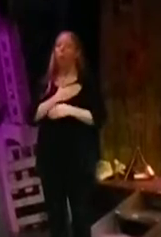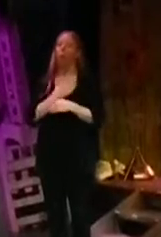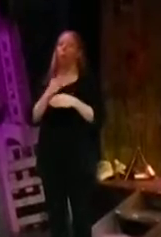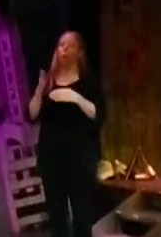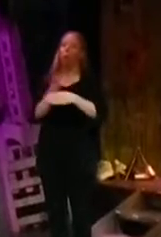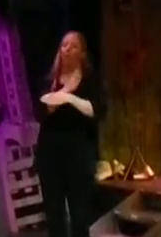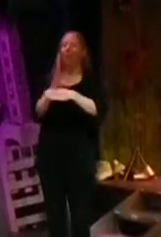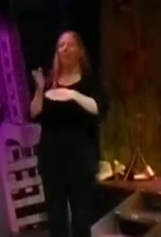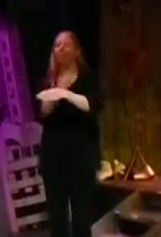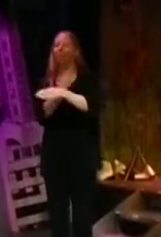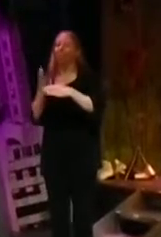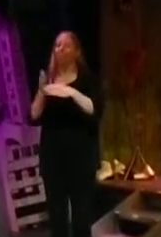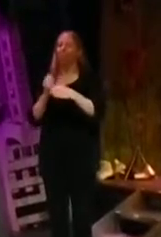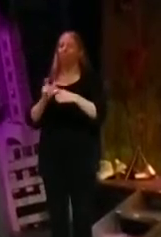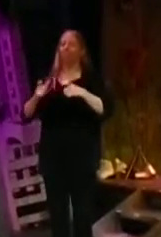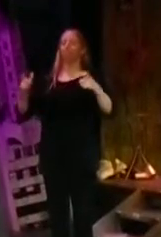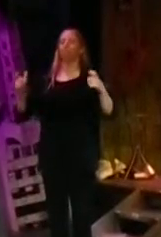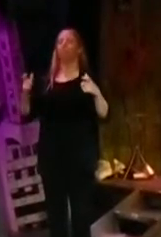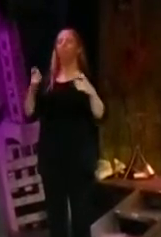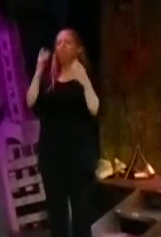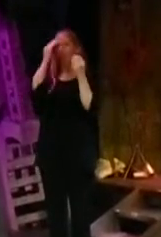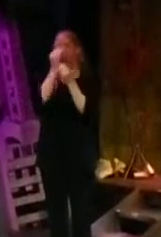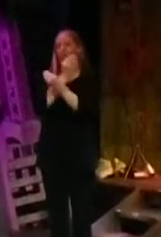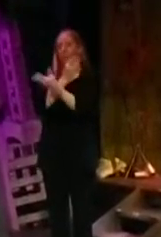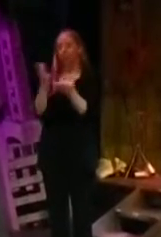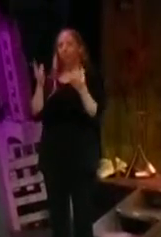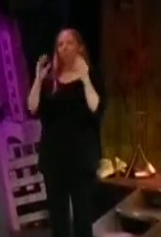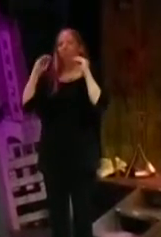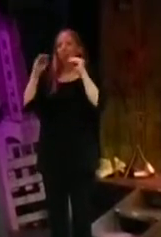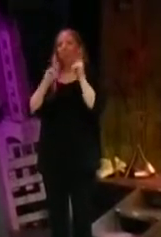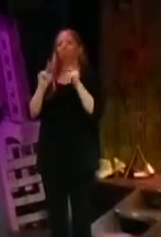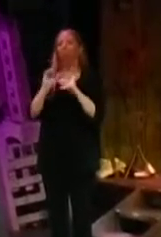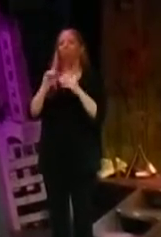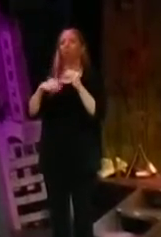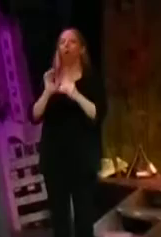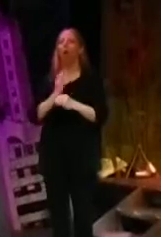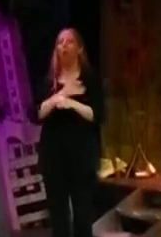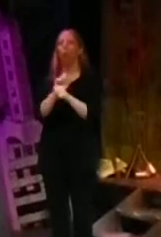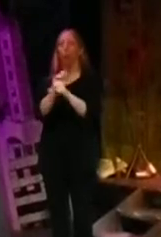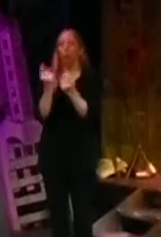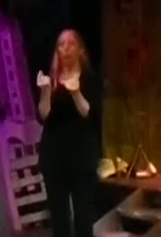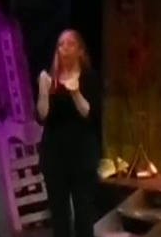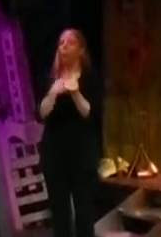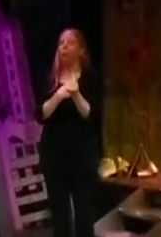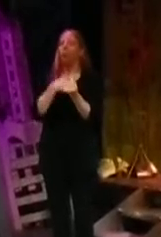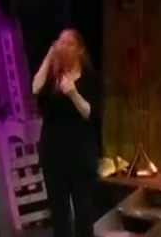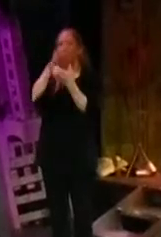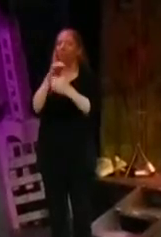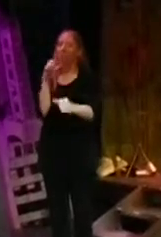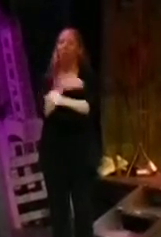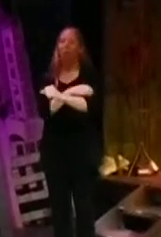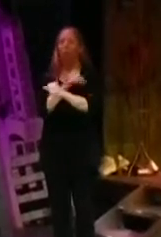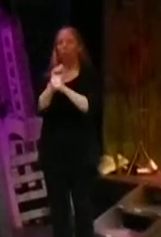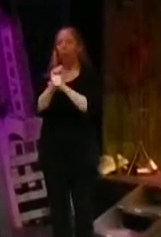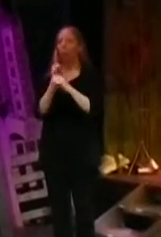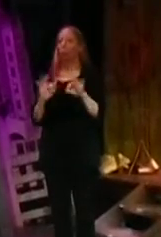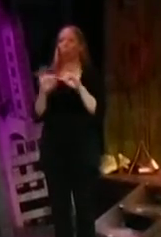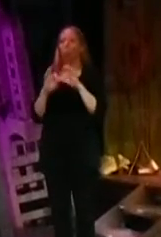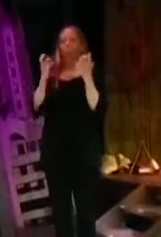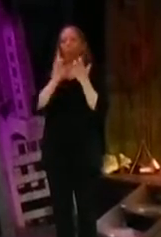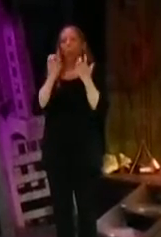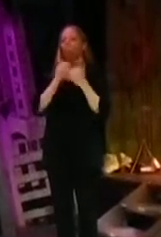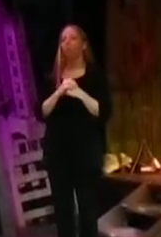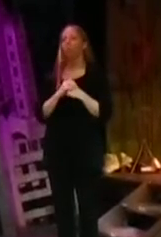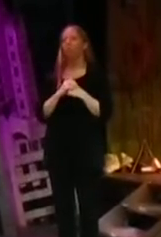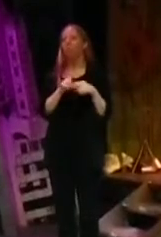and let people know what you think of the work that we're doing, because we believe that it's really powerful and really important, especially, as